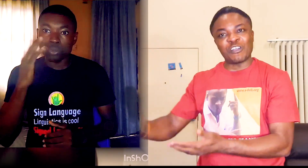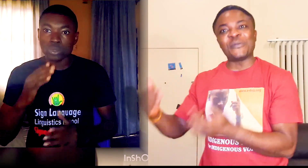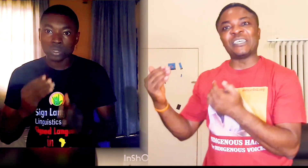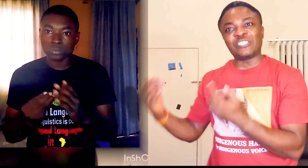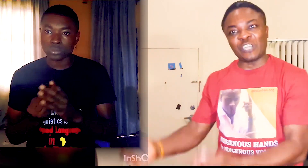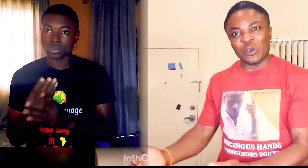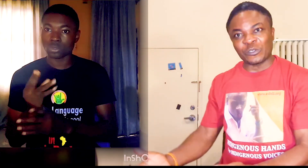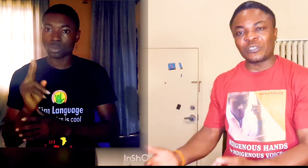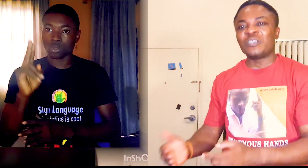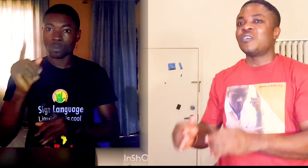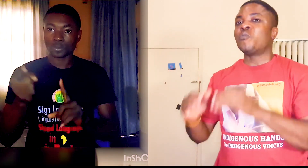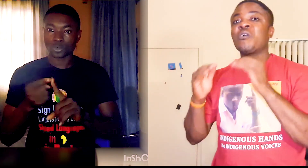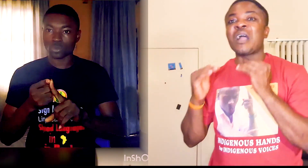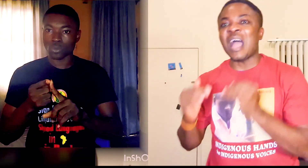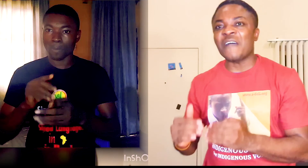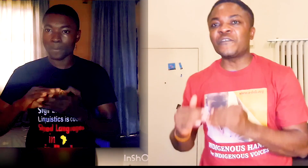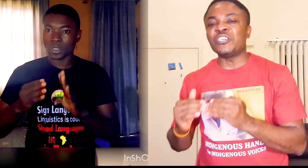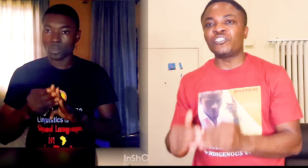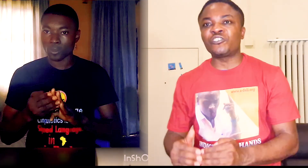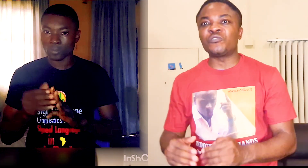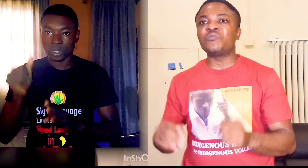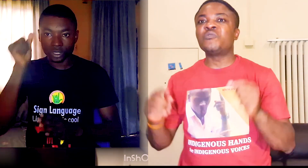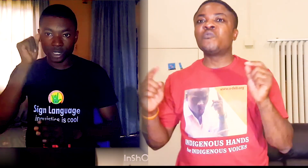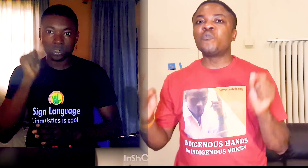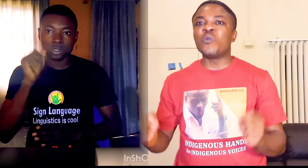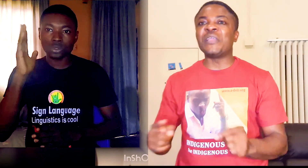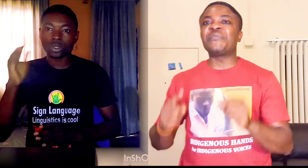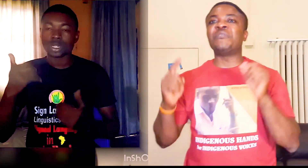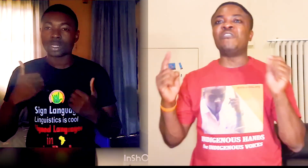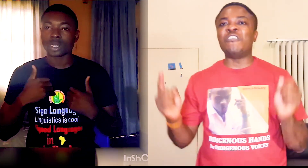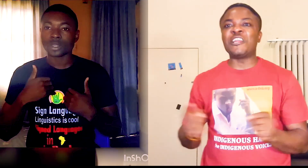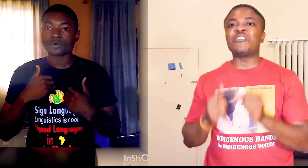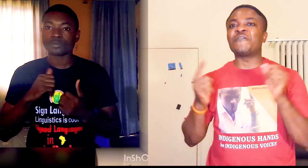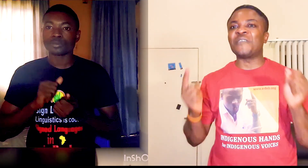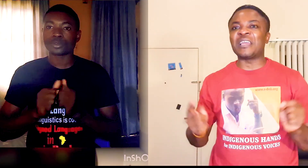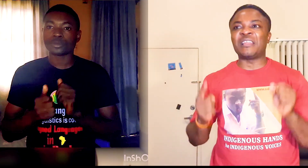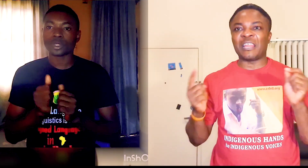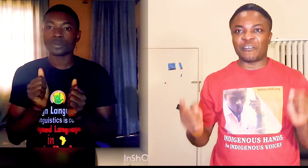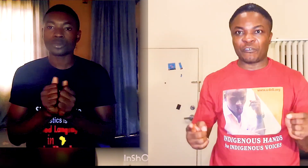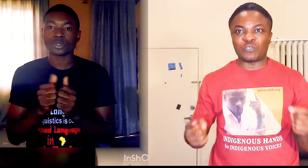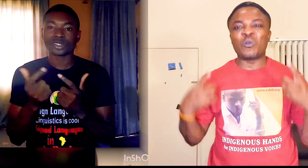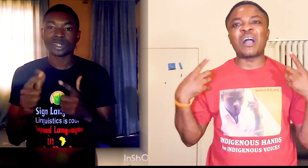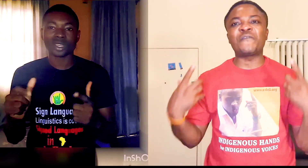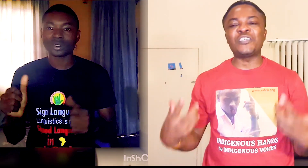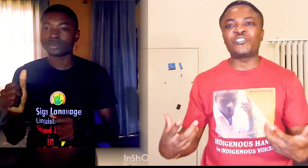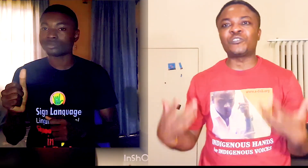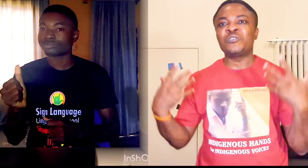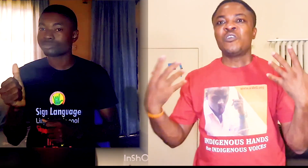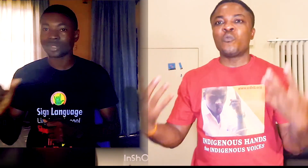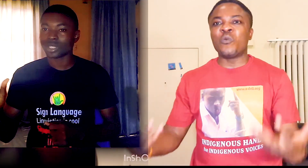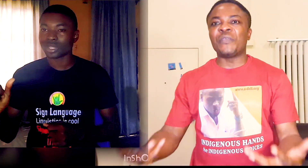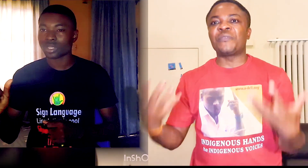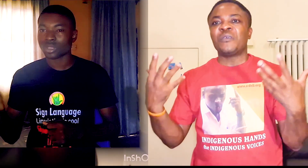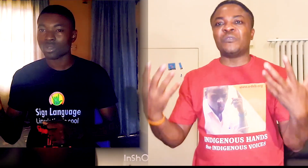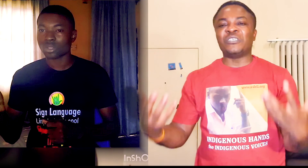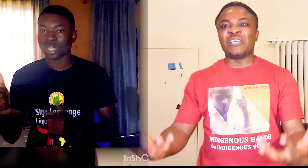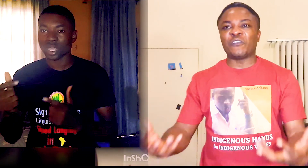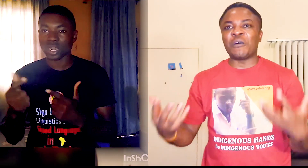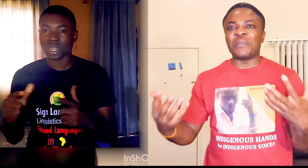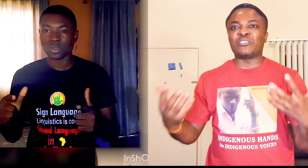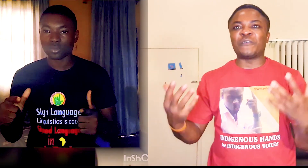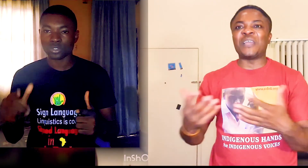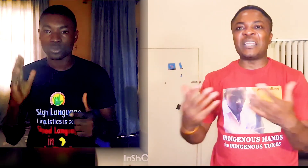up to become an adult will have issue with the learning of any language, will have issue with